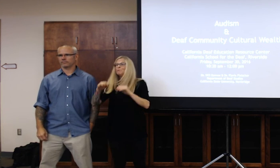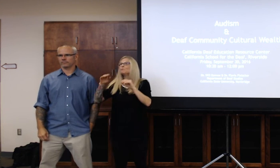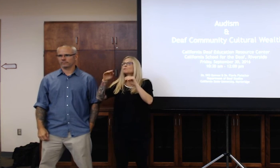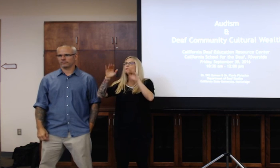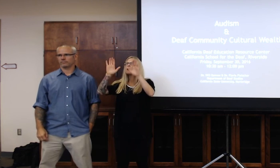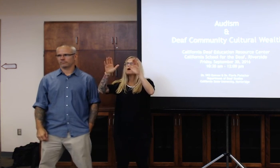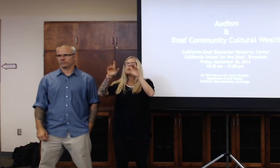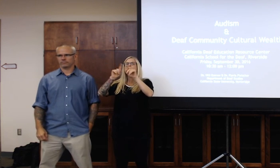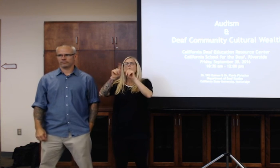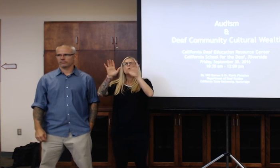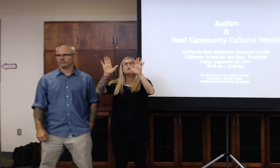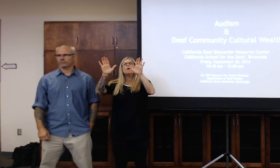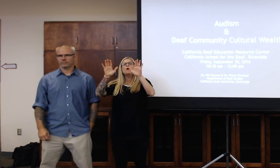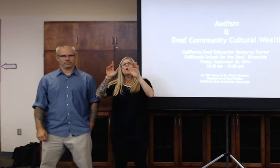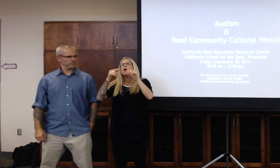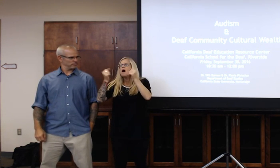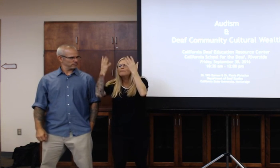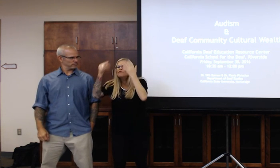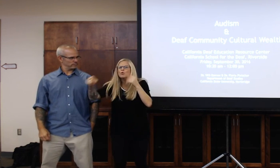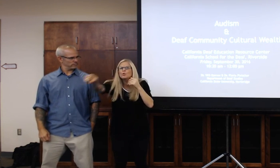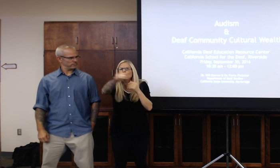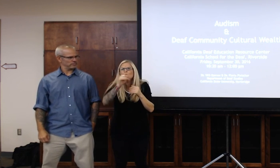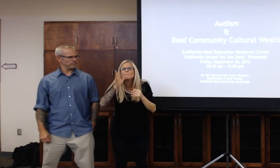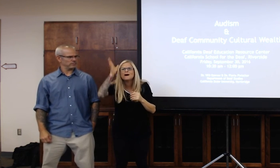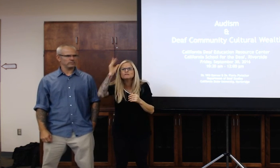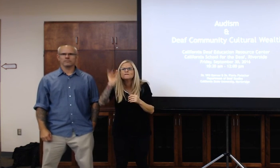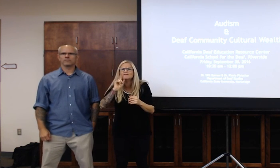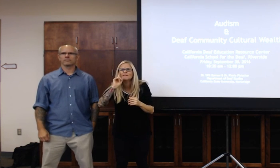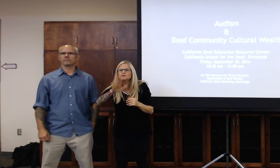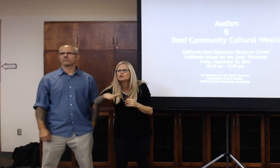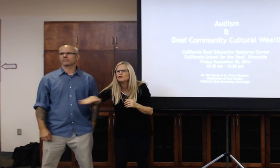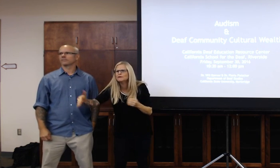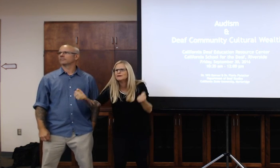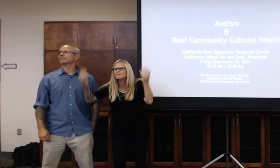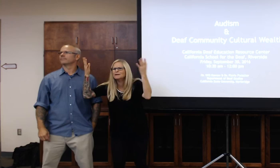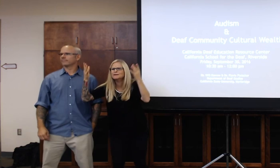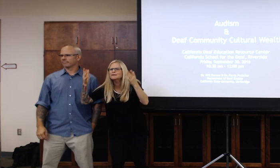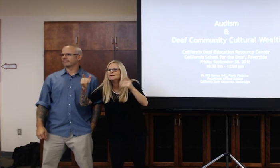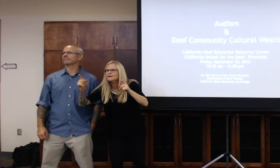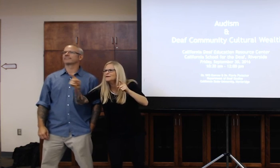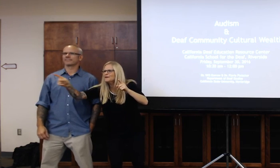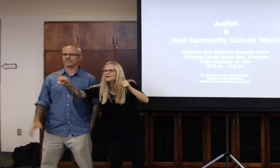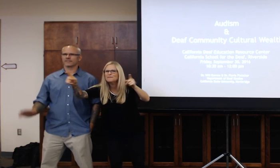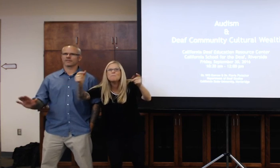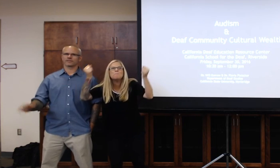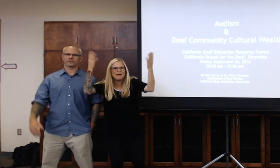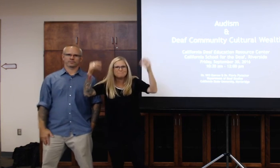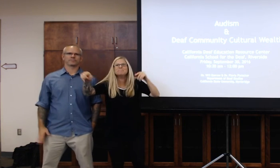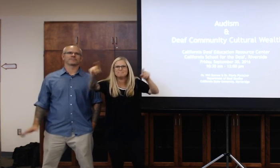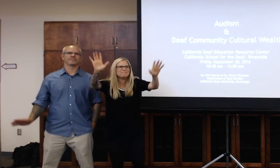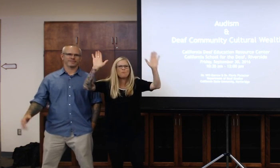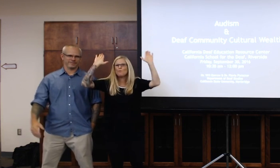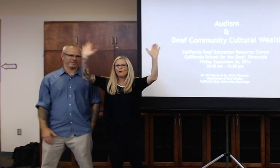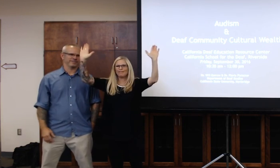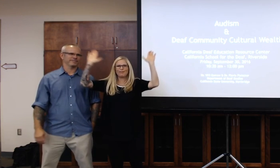this fall. How many of you are parents of deaf children? Oh, quite a few.